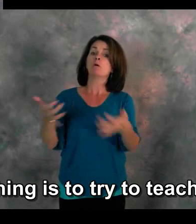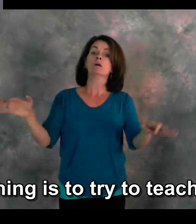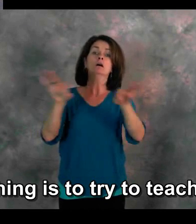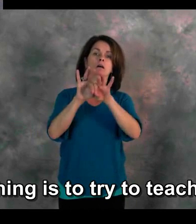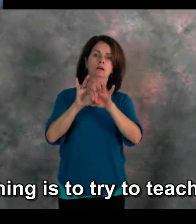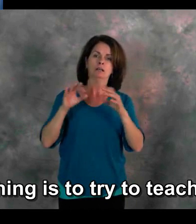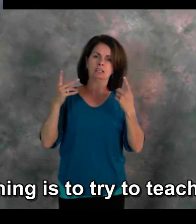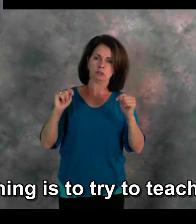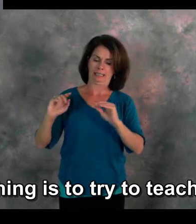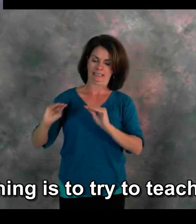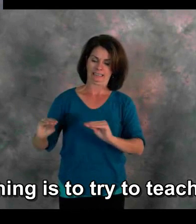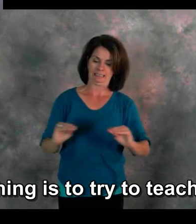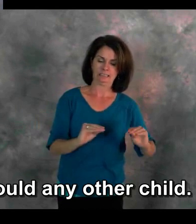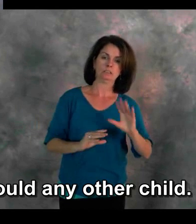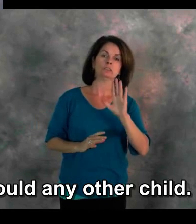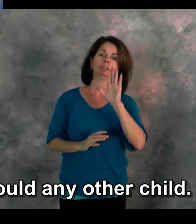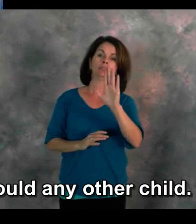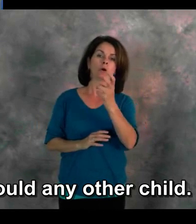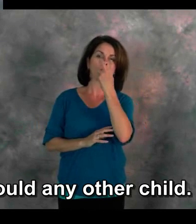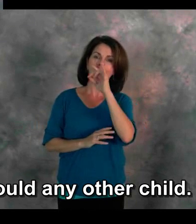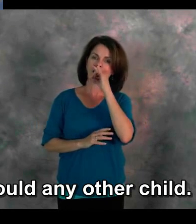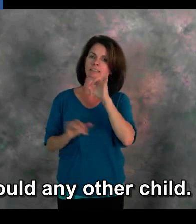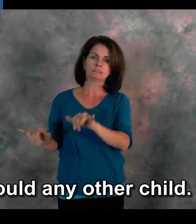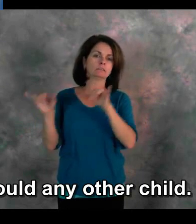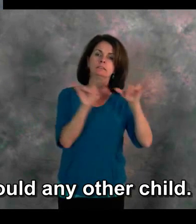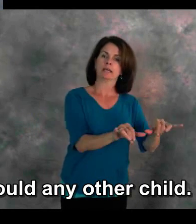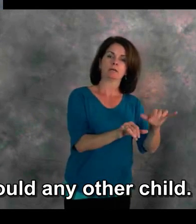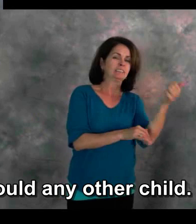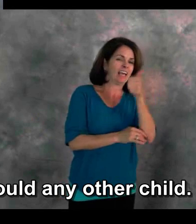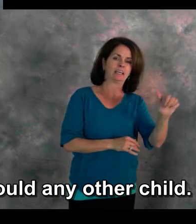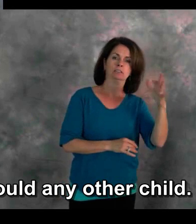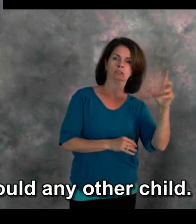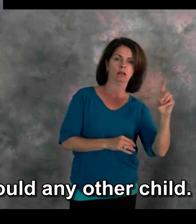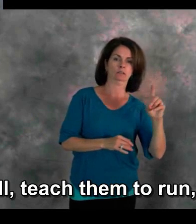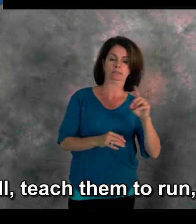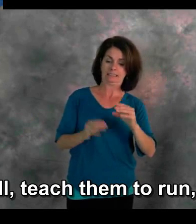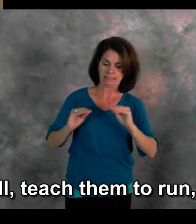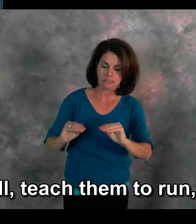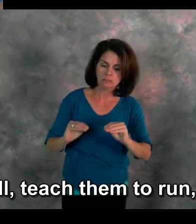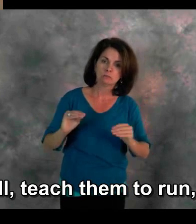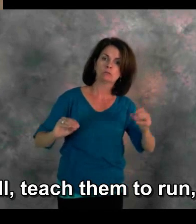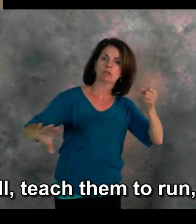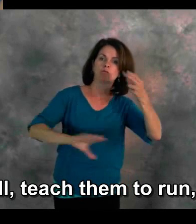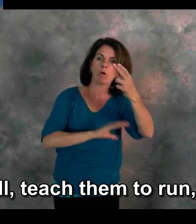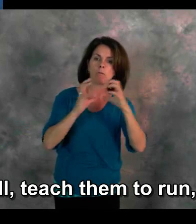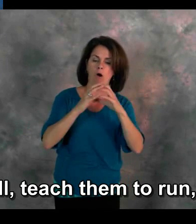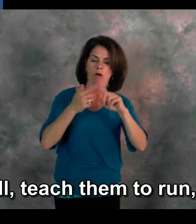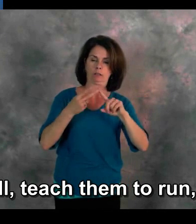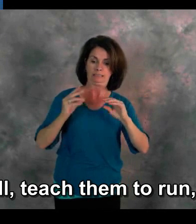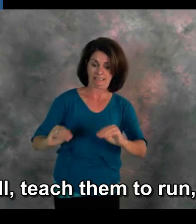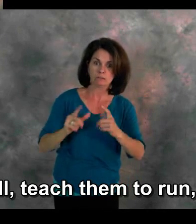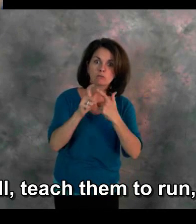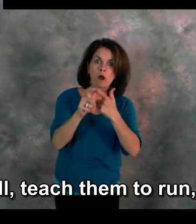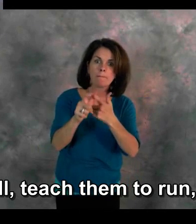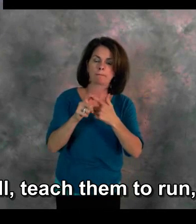the biggest thing is to try to teach your blind kid like you would any other child. Teach him to throw a ball. Teach him to